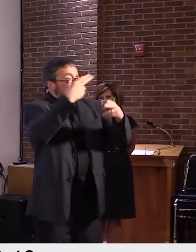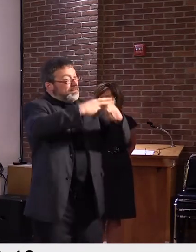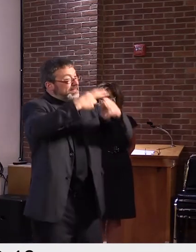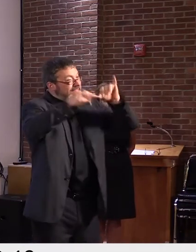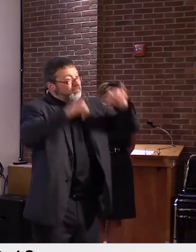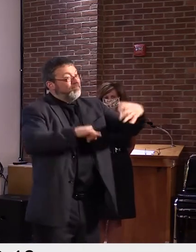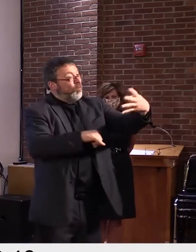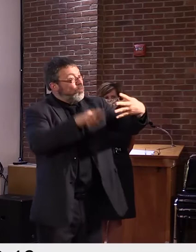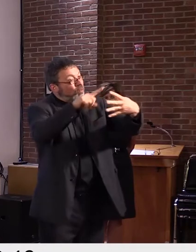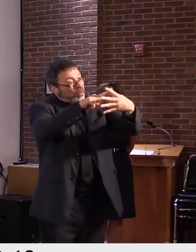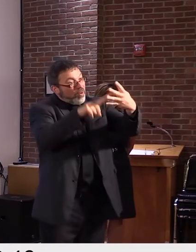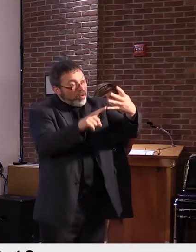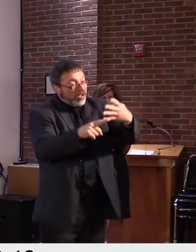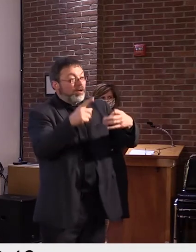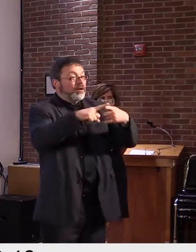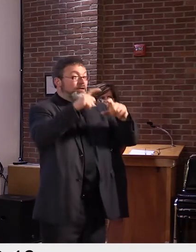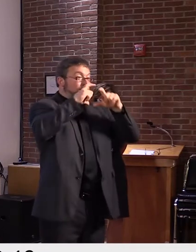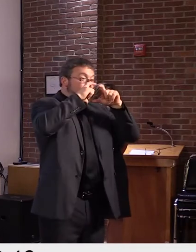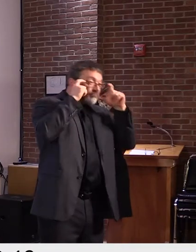out.